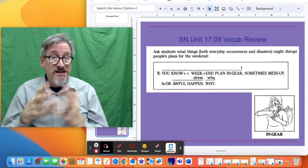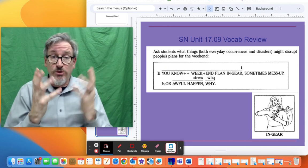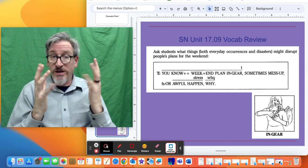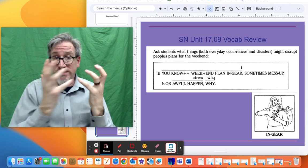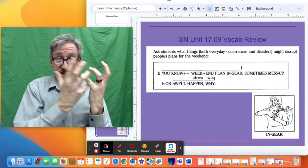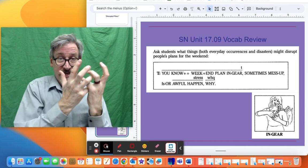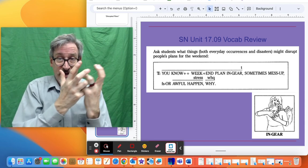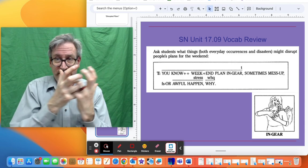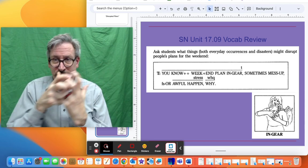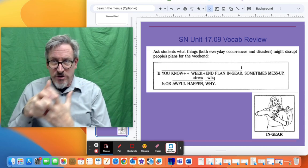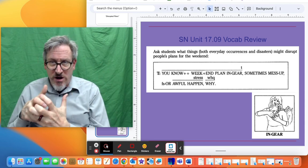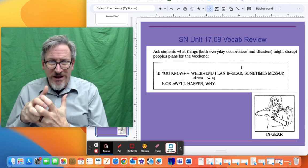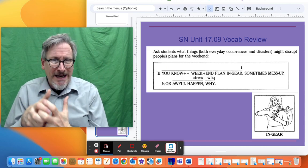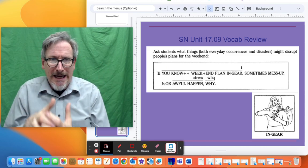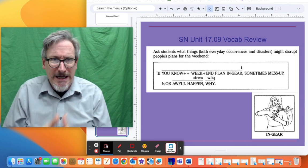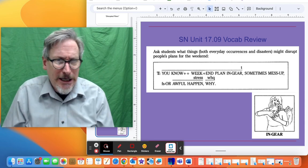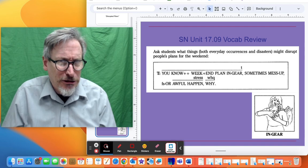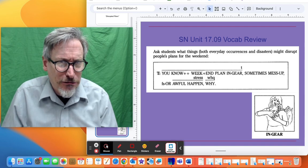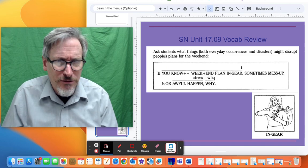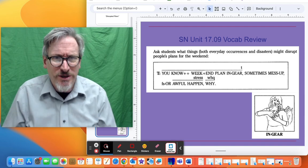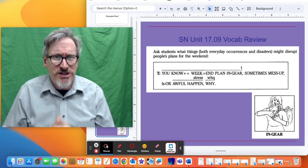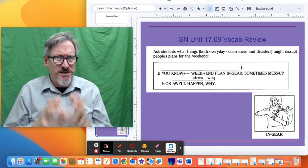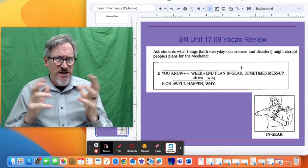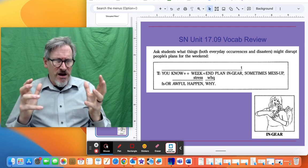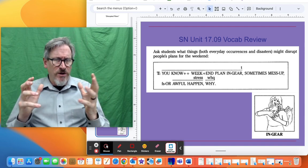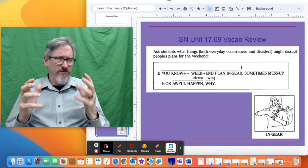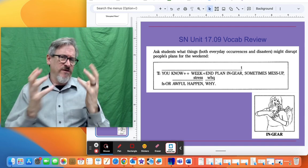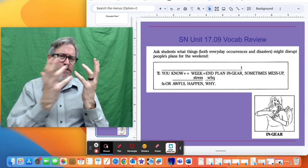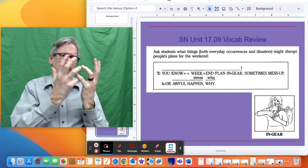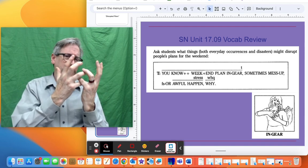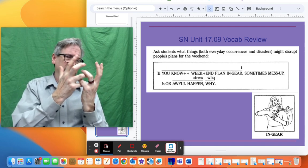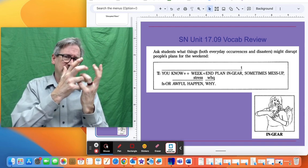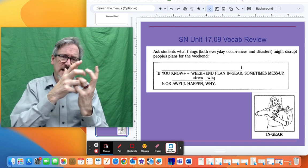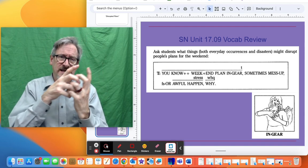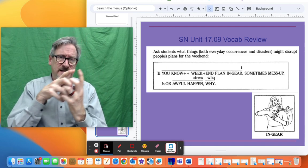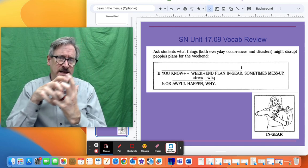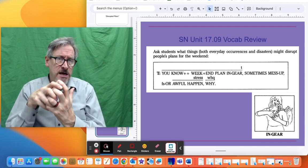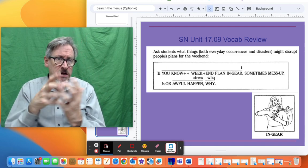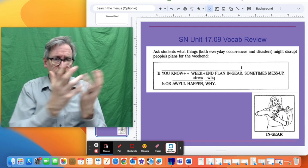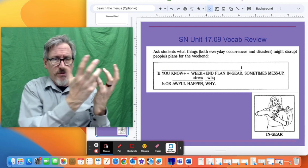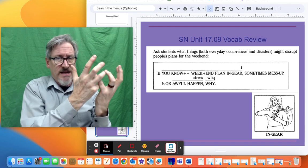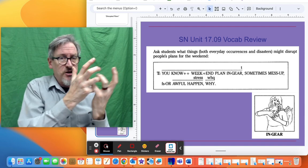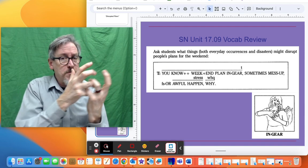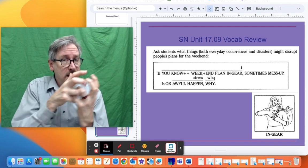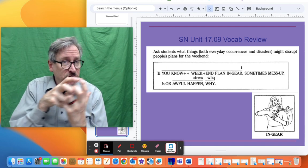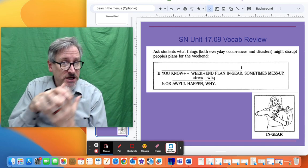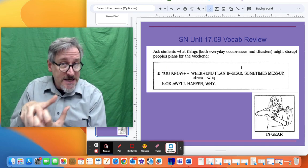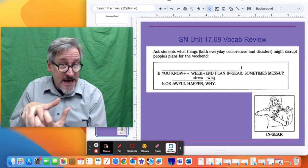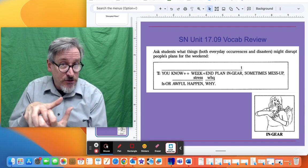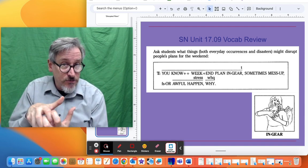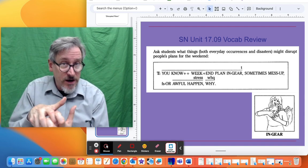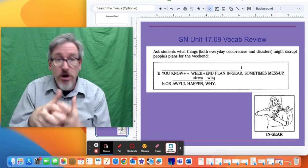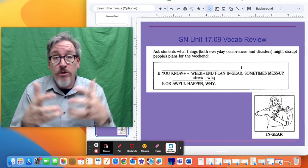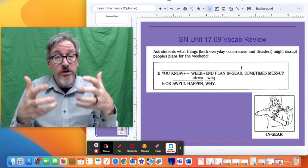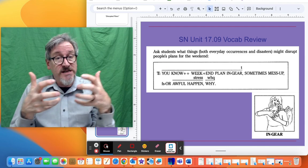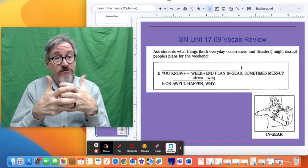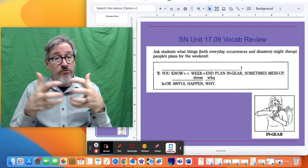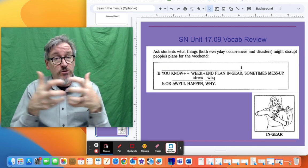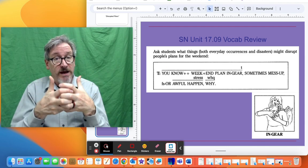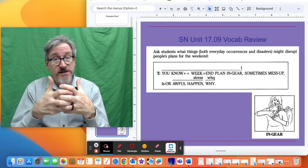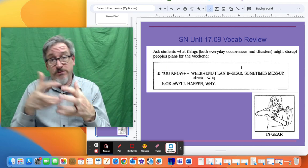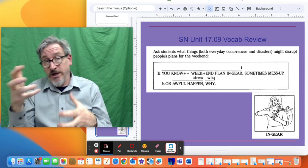So we use this in, they're calling it in gear, which is an odd way of framing it. But the idea is that plans are meshing together, right? We know the